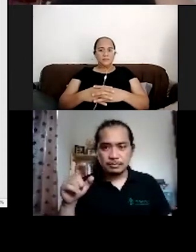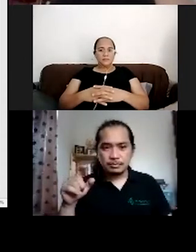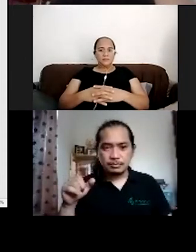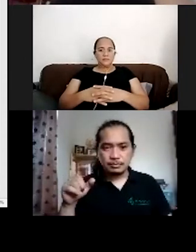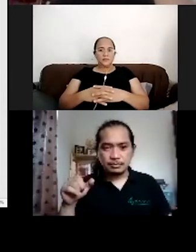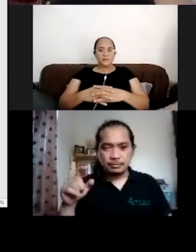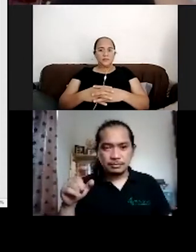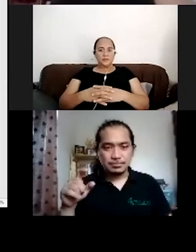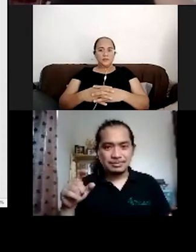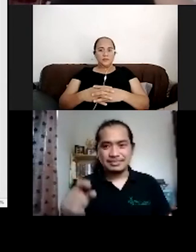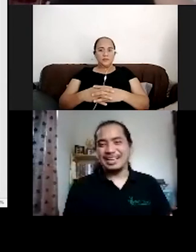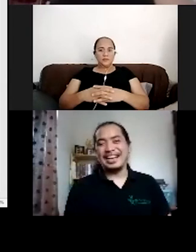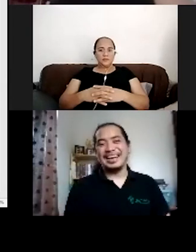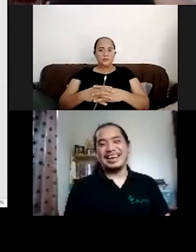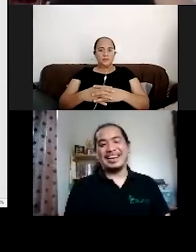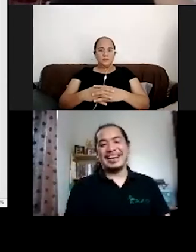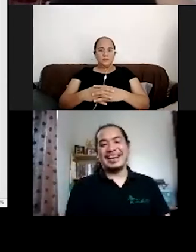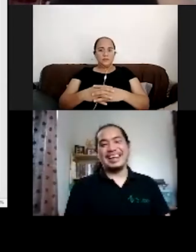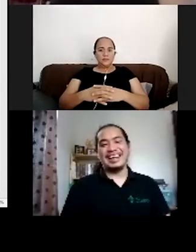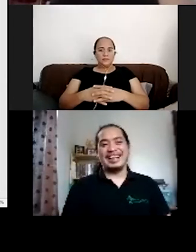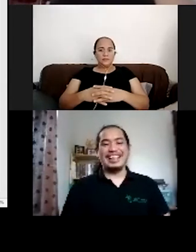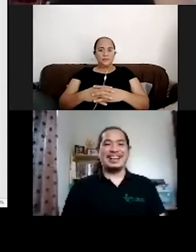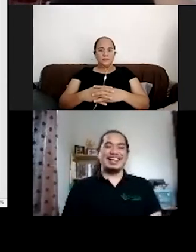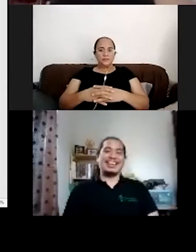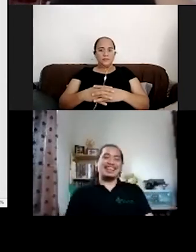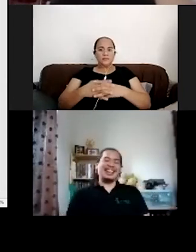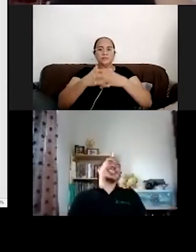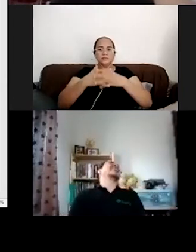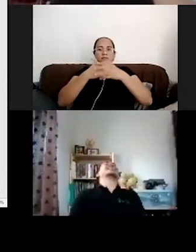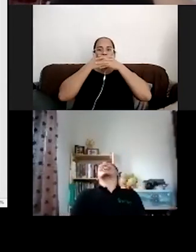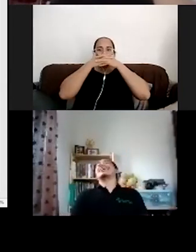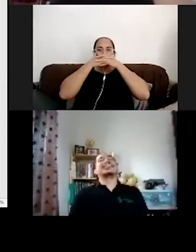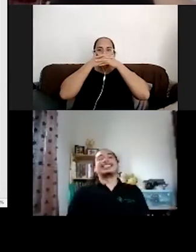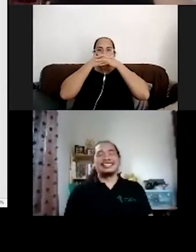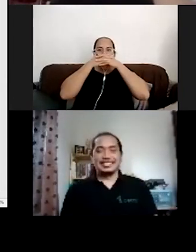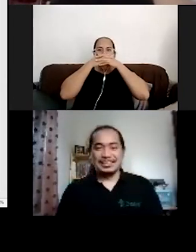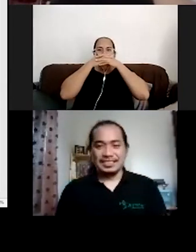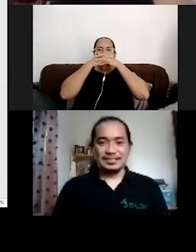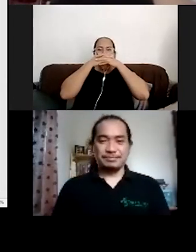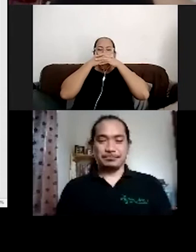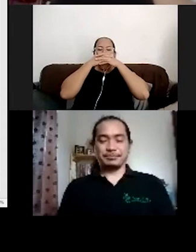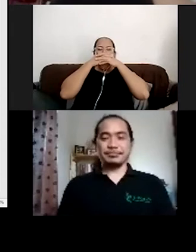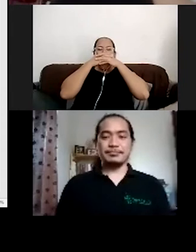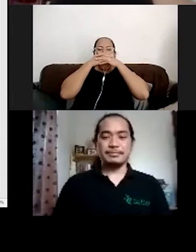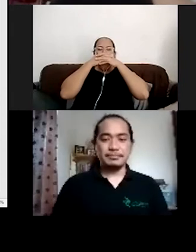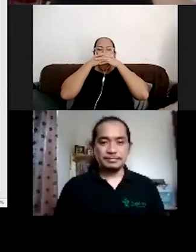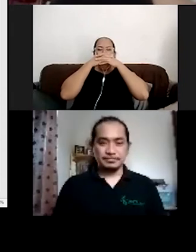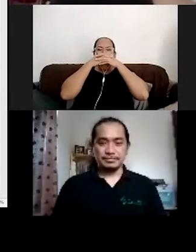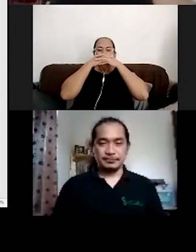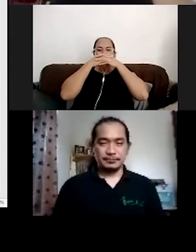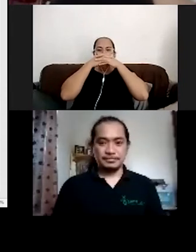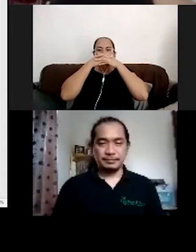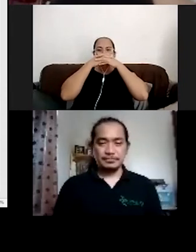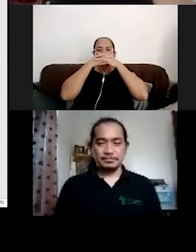Do you still get me, or Ren's saying, well, I understand you. Meng is saying,